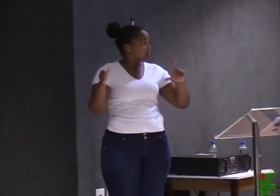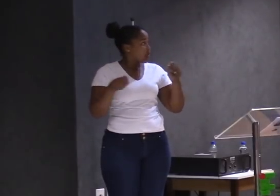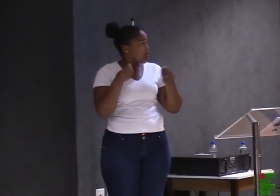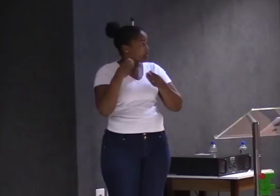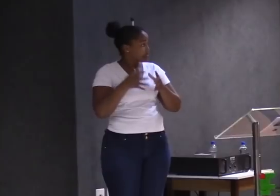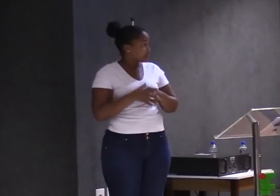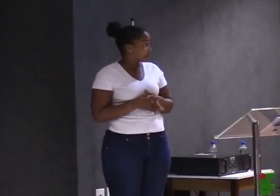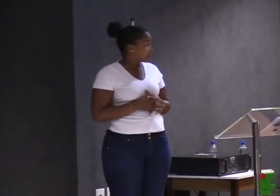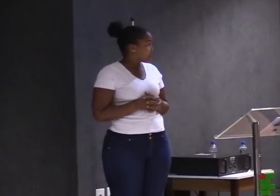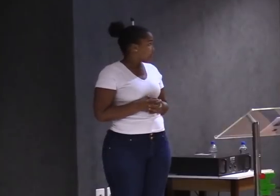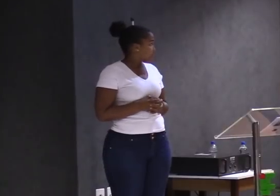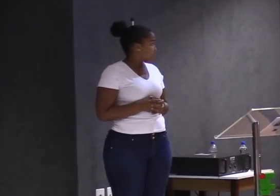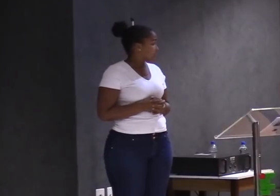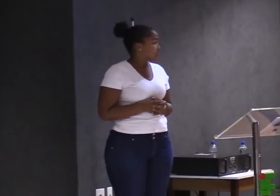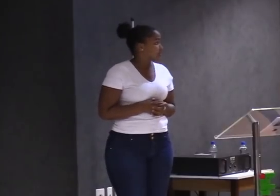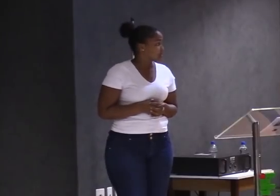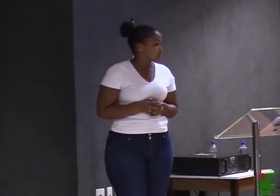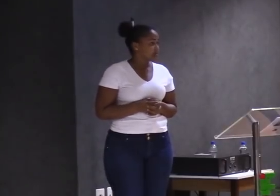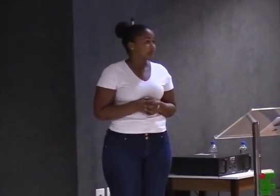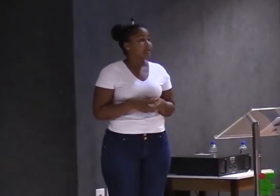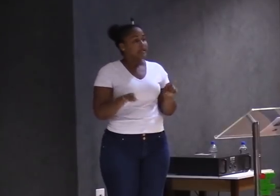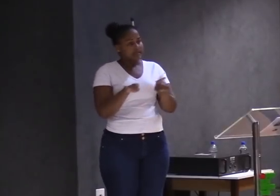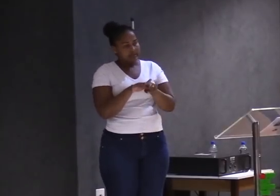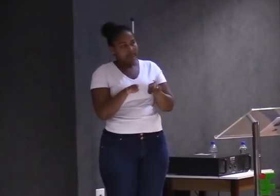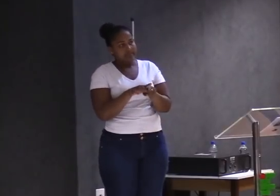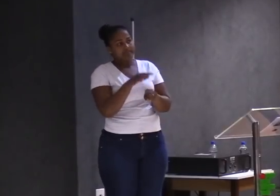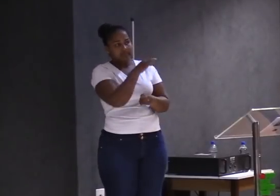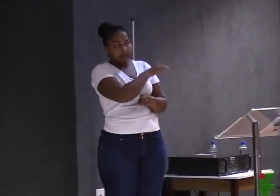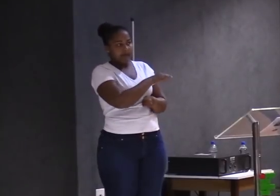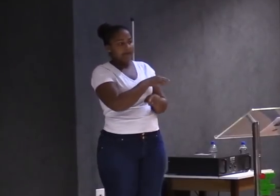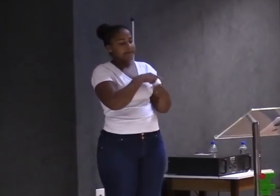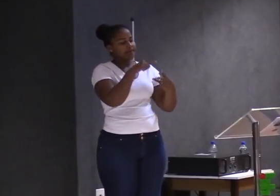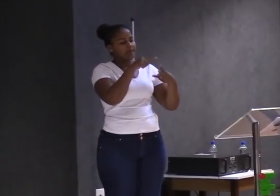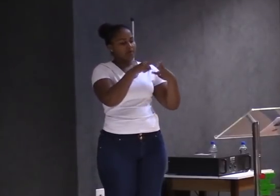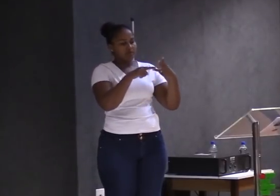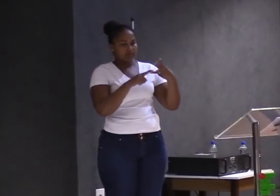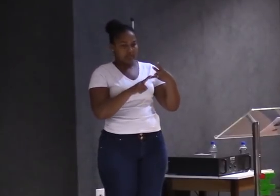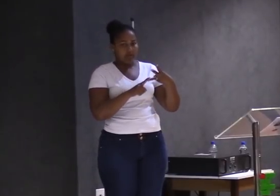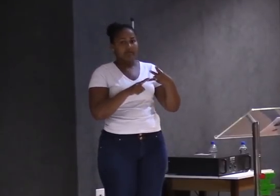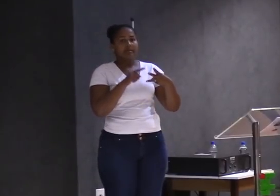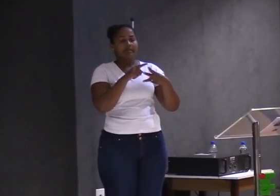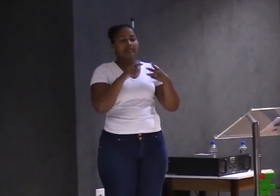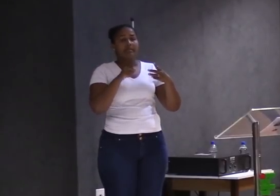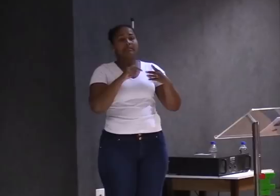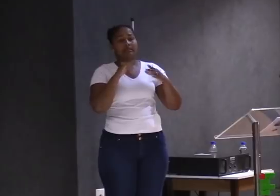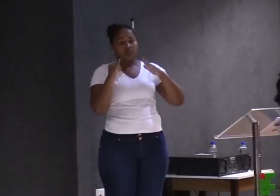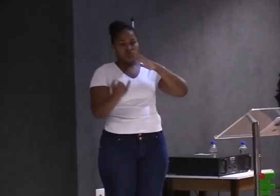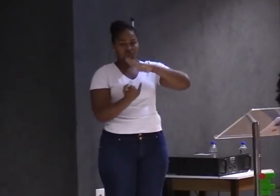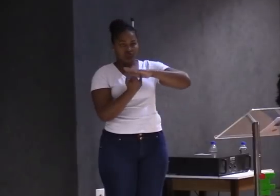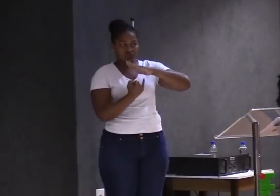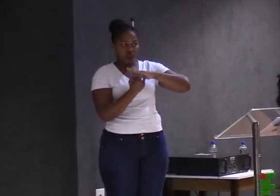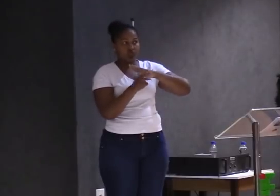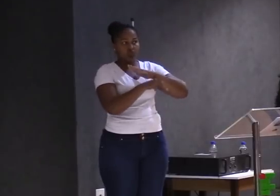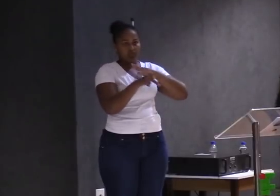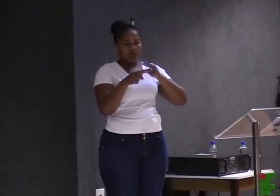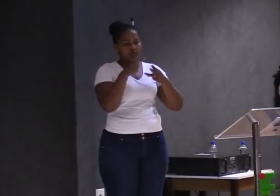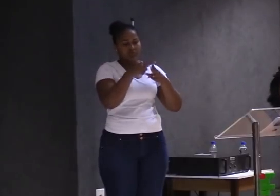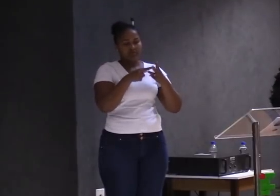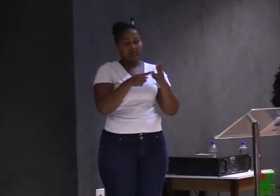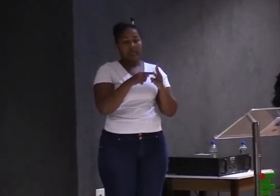Sim, e também os três ex-estudantes da universidade são professores dos IEFs. Também estavam falando sobre a questão do uso